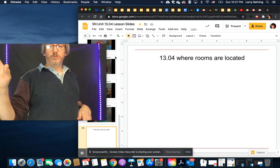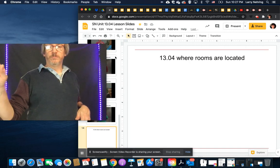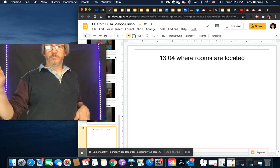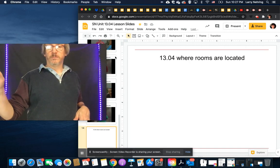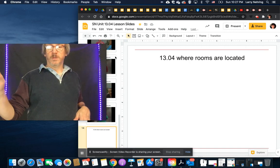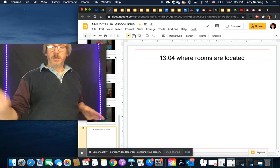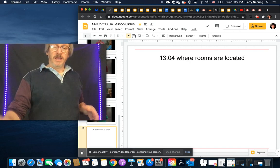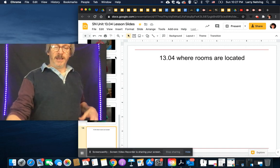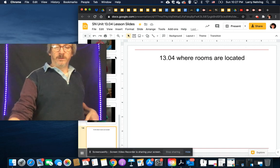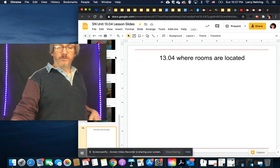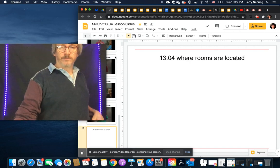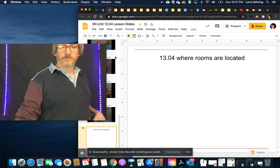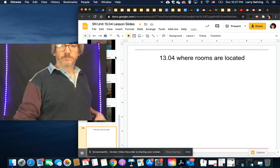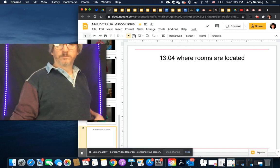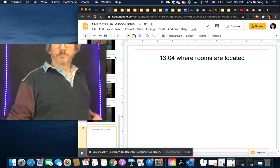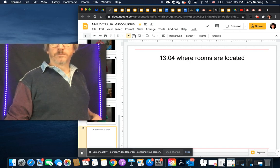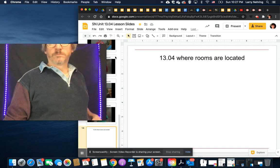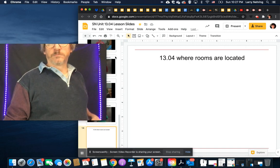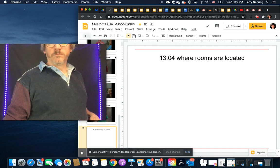Boo. And